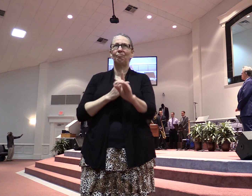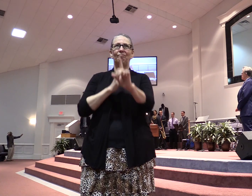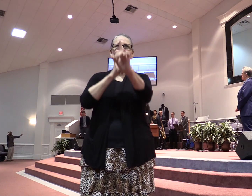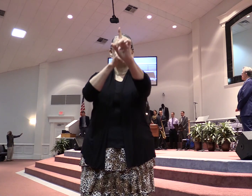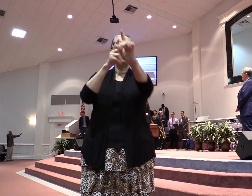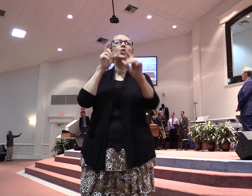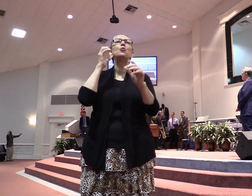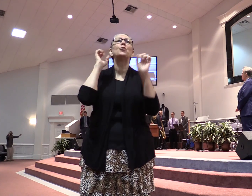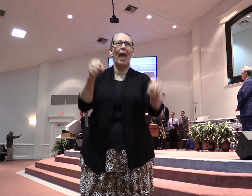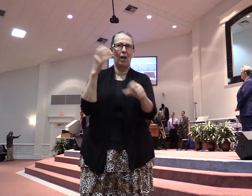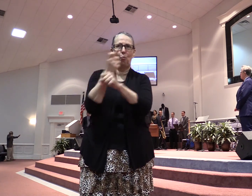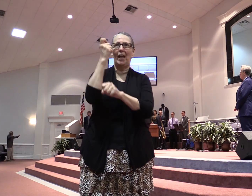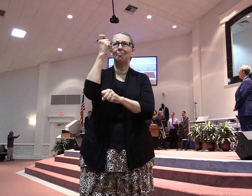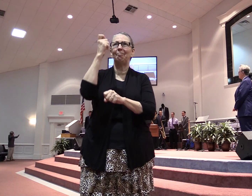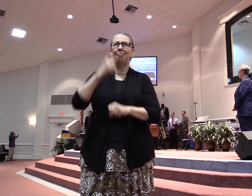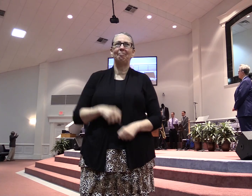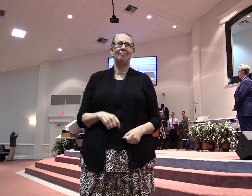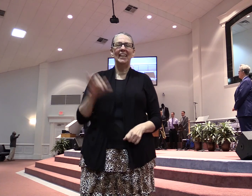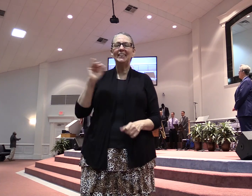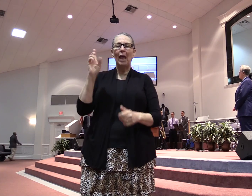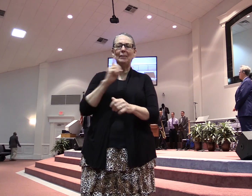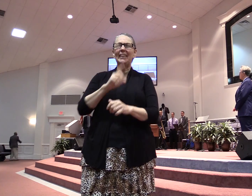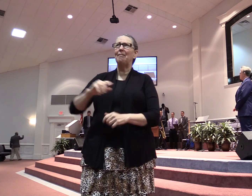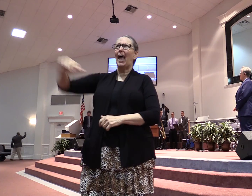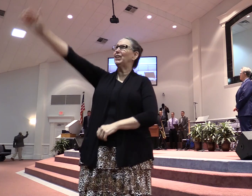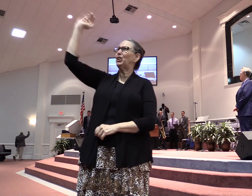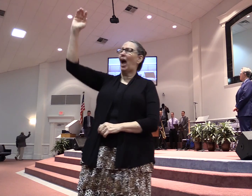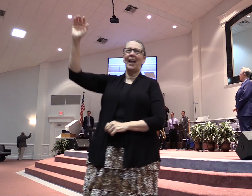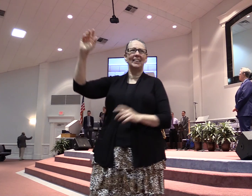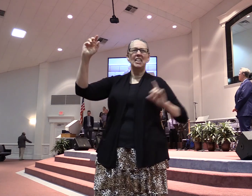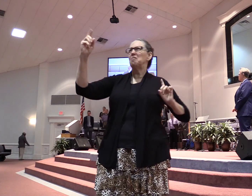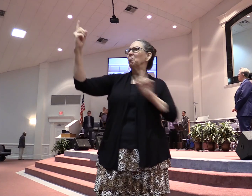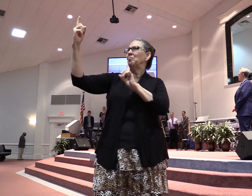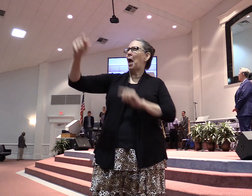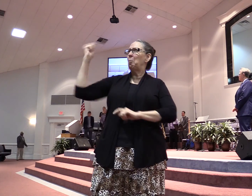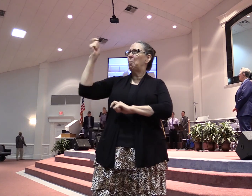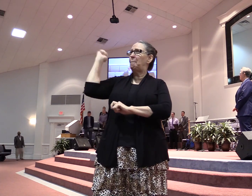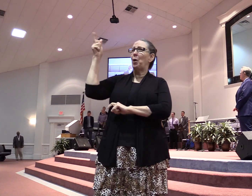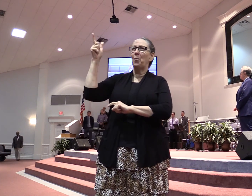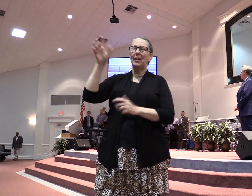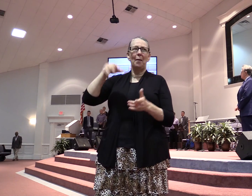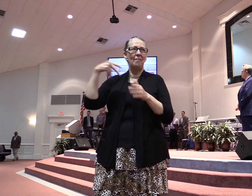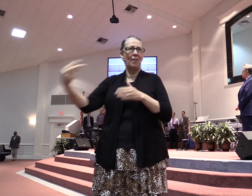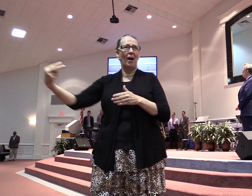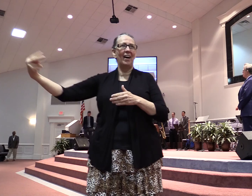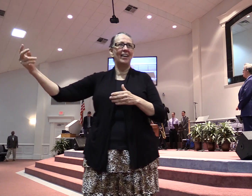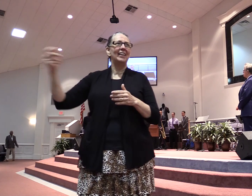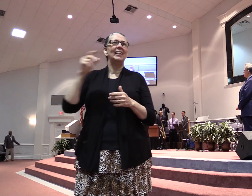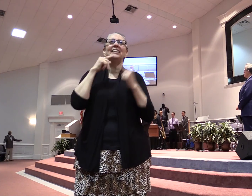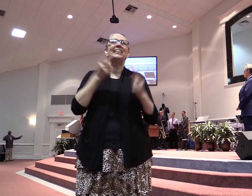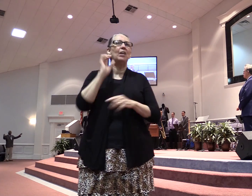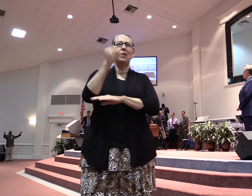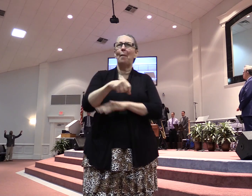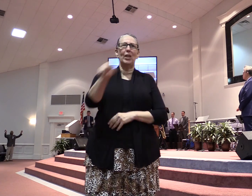win this. Amen. Goliath's not too bad. Satan's not too strong. Amen. Sin's not too overwhelming.